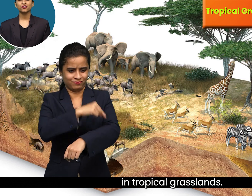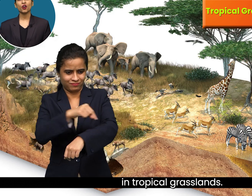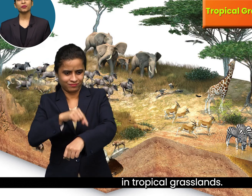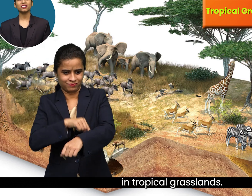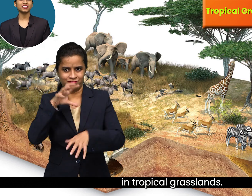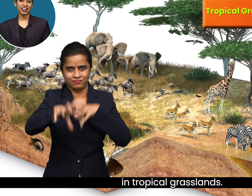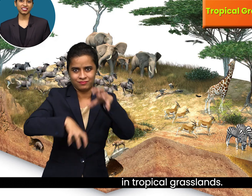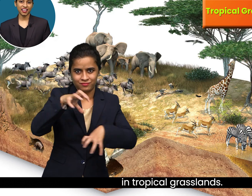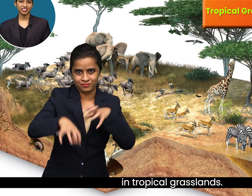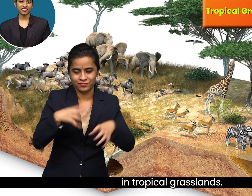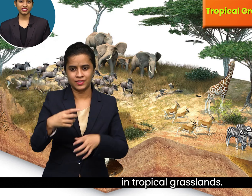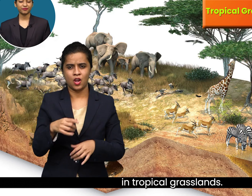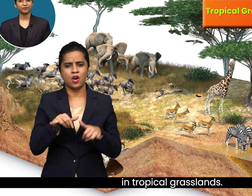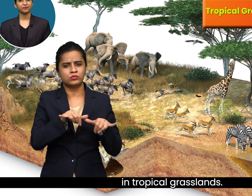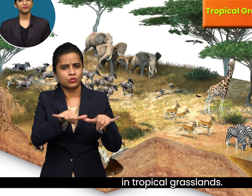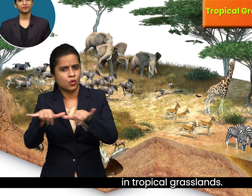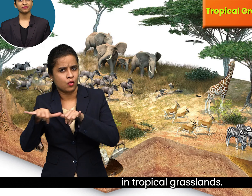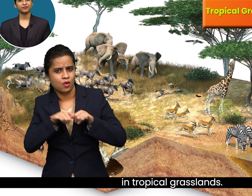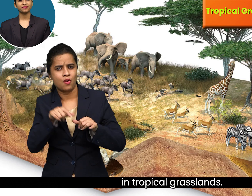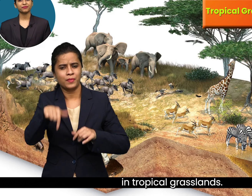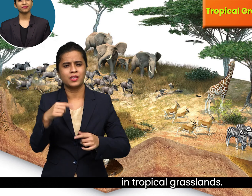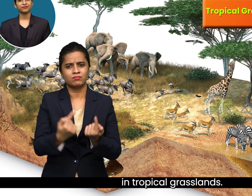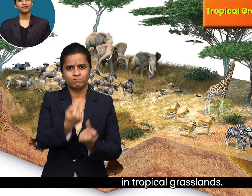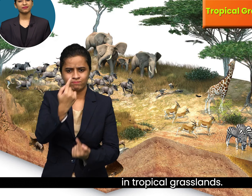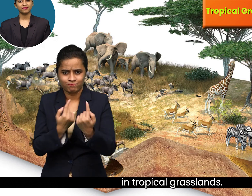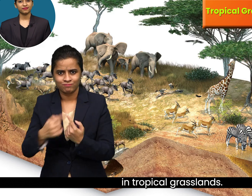in tropical grasslands.